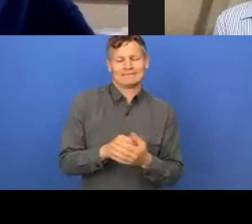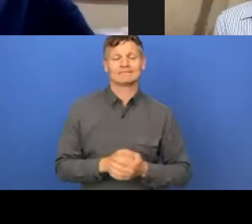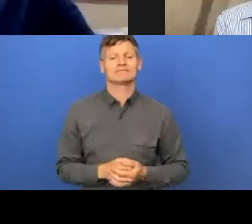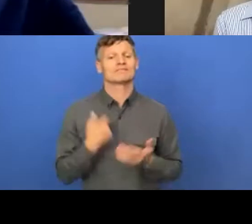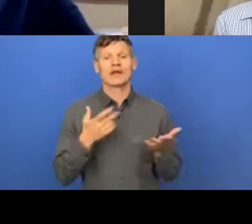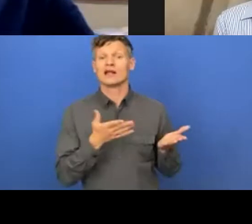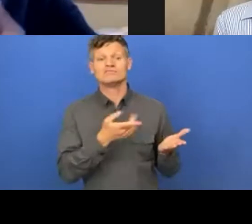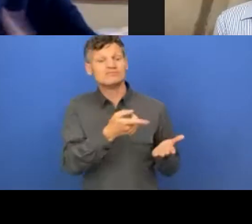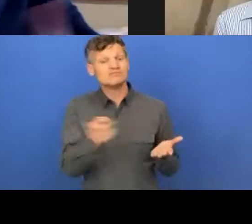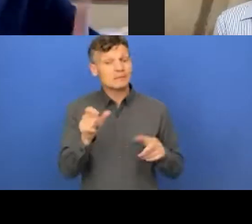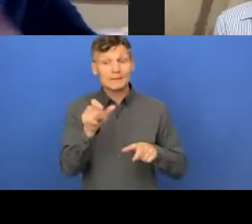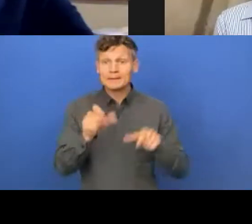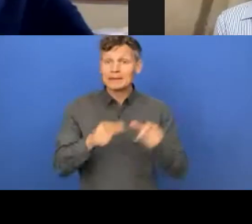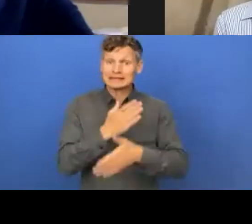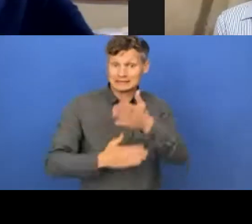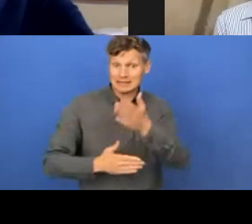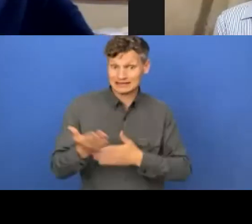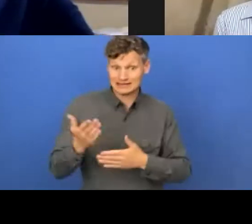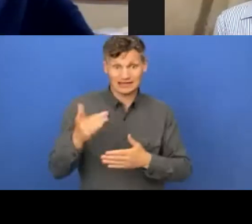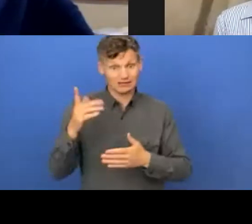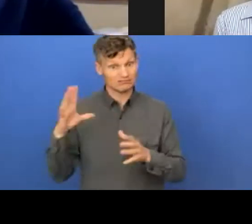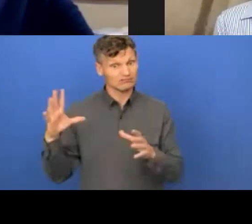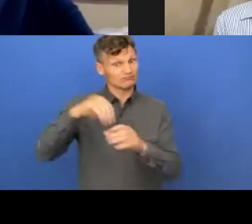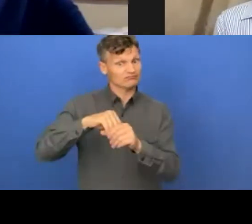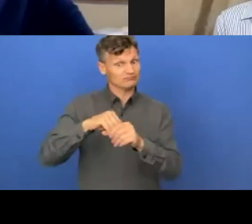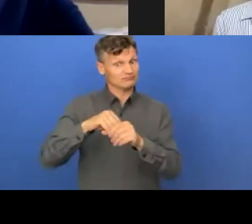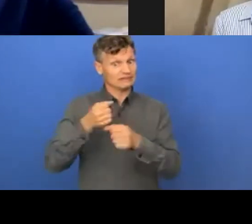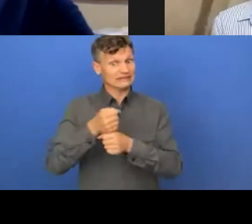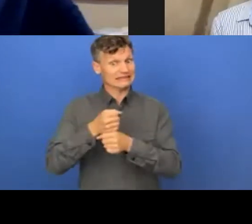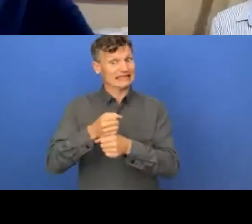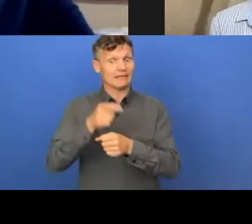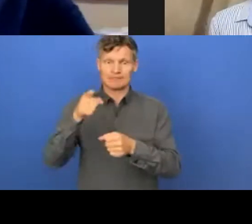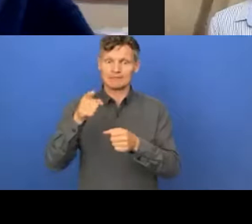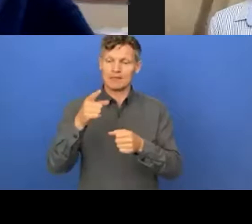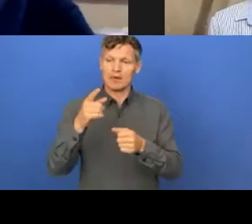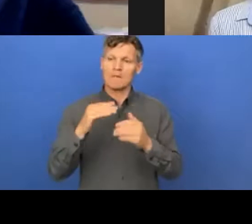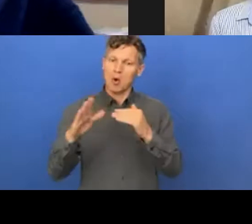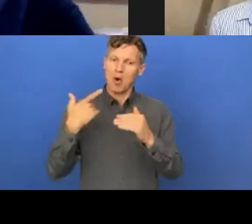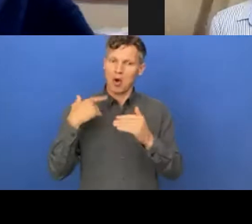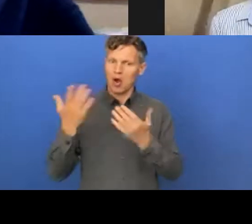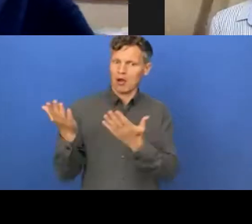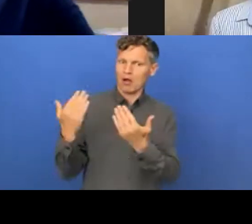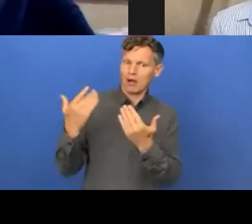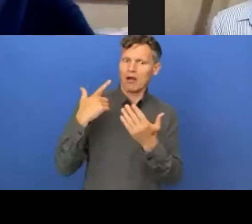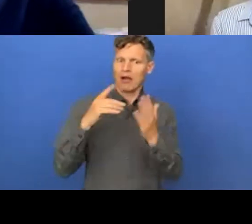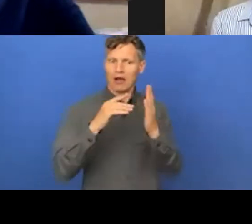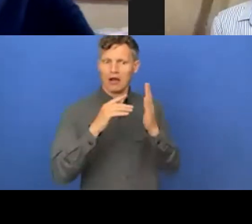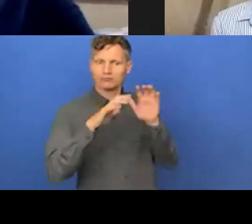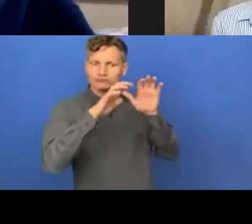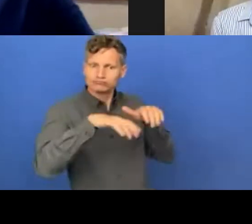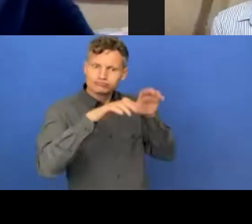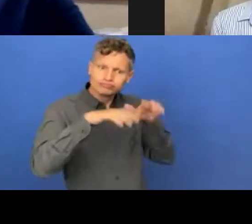who were part of the team led the dissemination of those findings and the activism that resulted because of the work that we